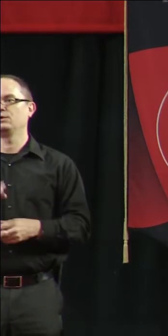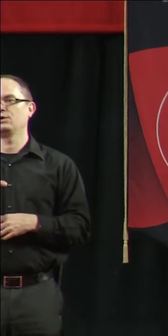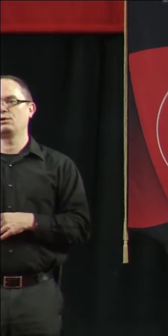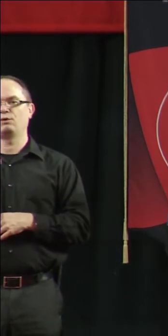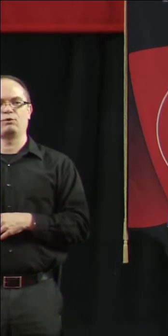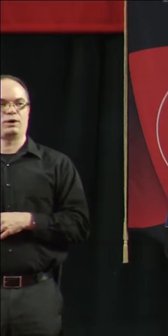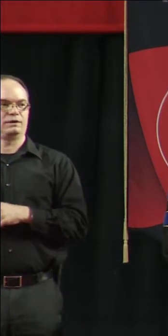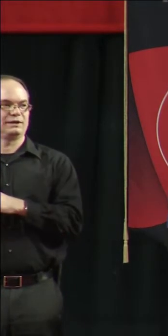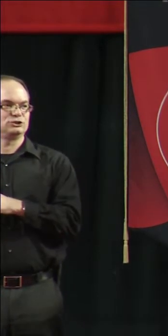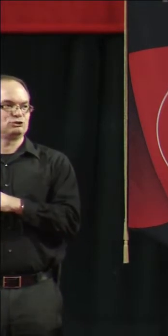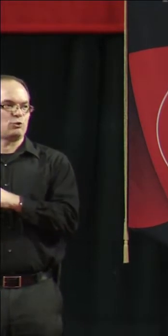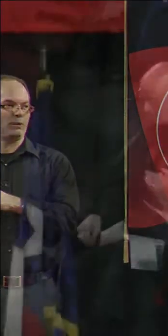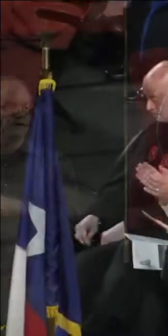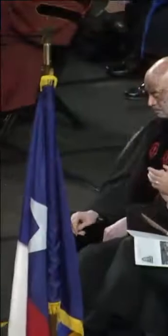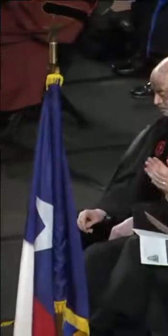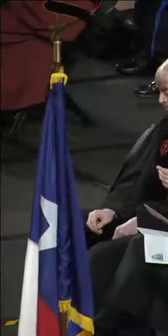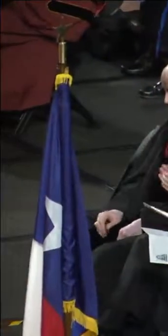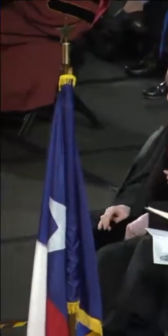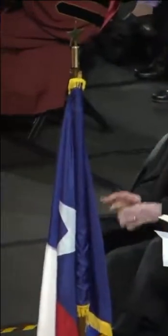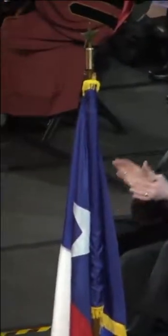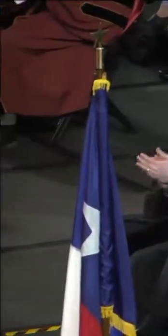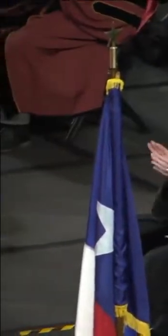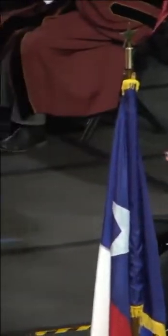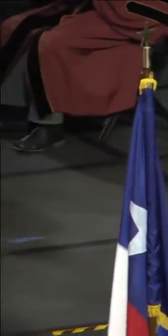Lauren Conjoyan.